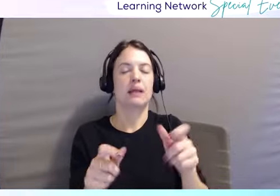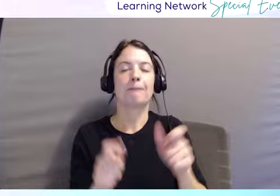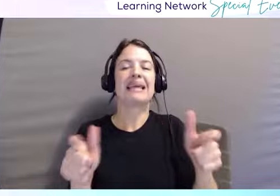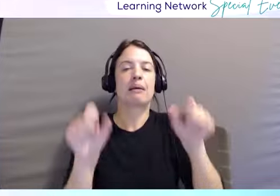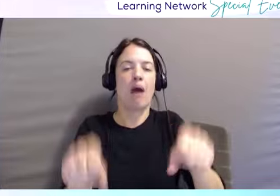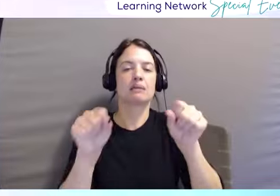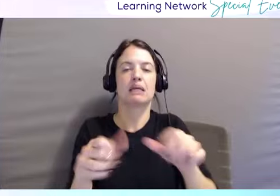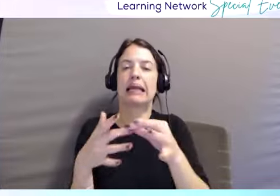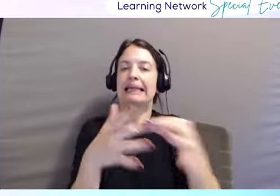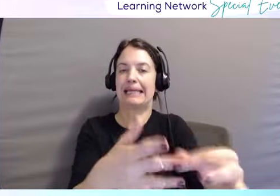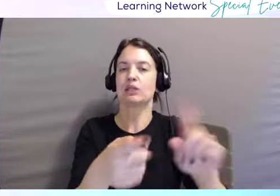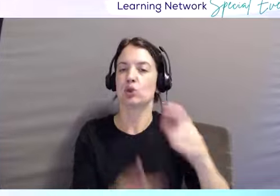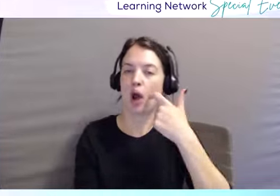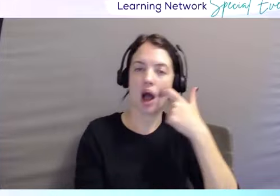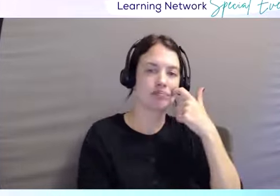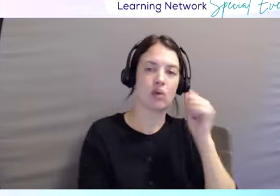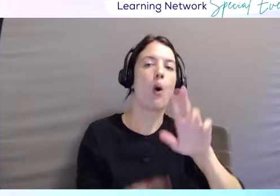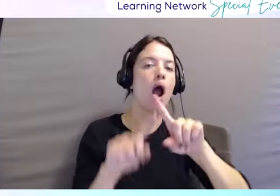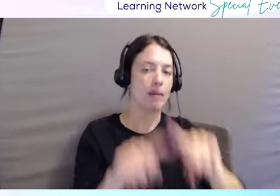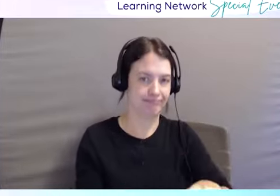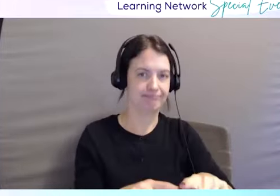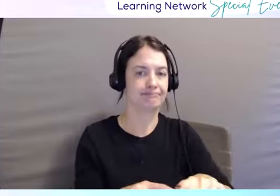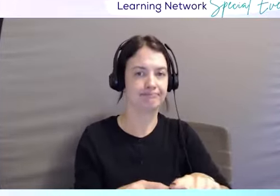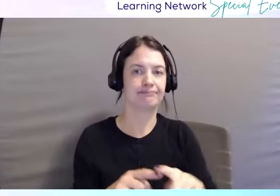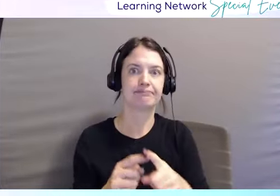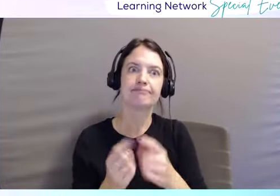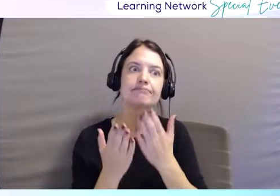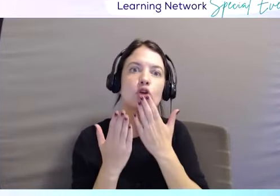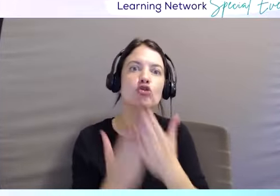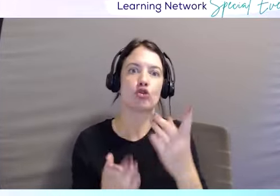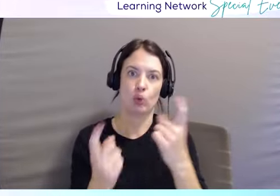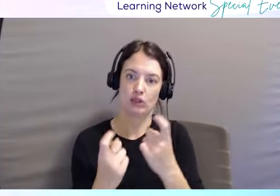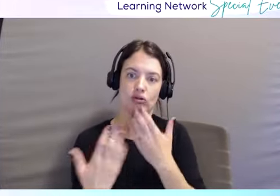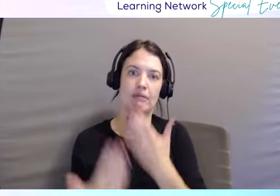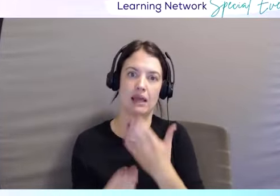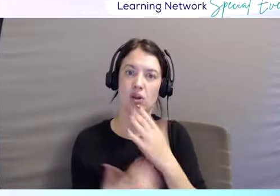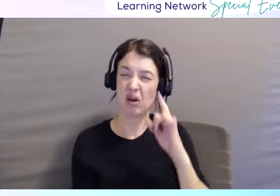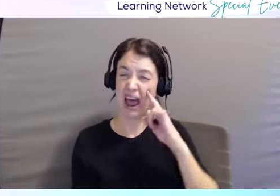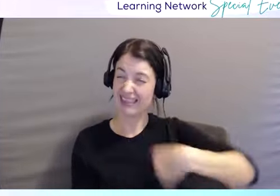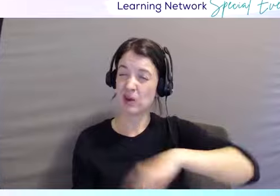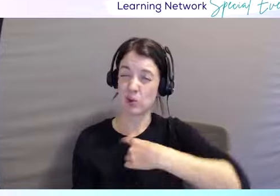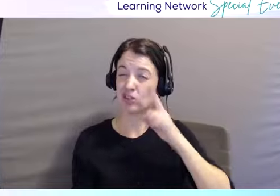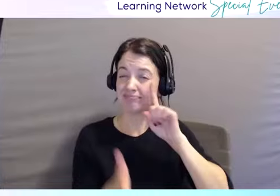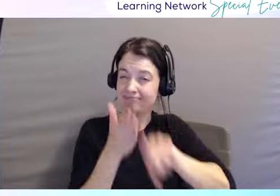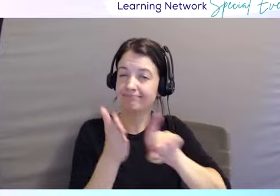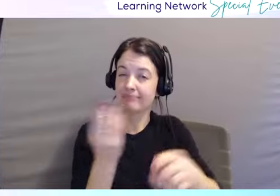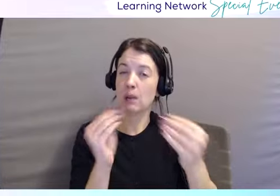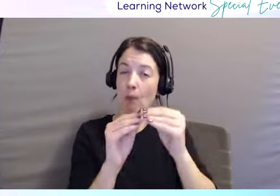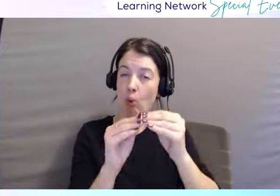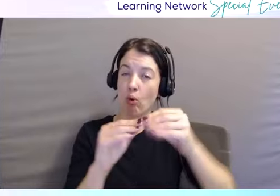addiction. So I think that's a great question, and it's something that I think maybe we should begin to look at more closely about just